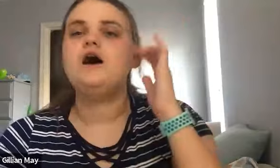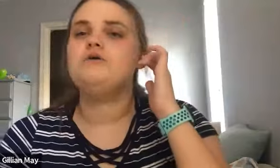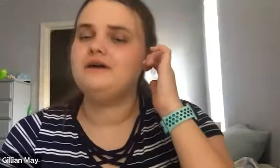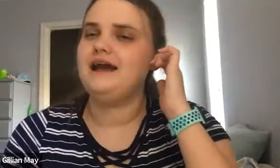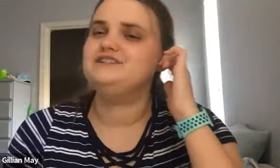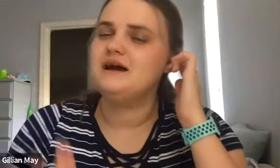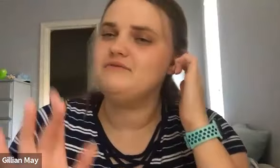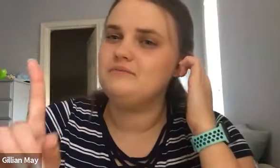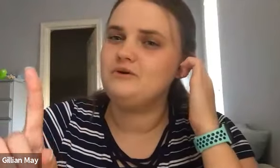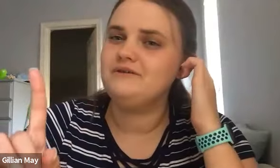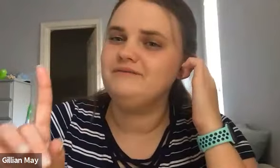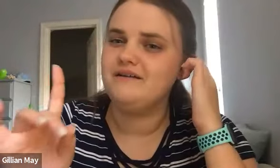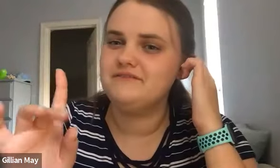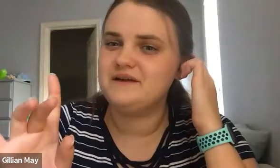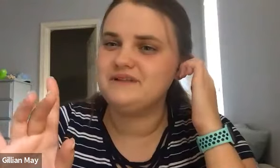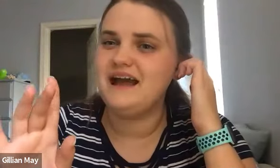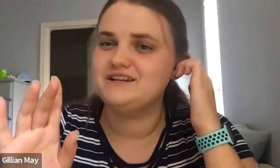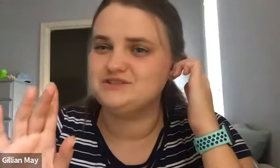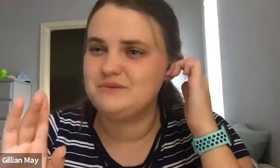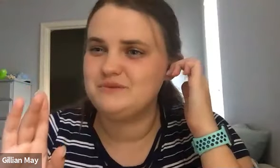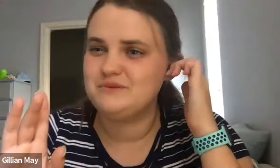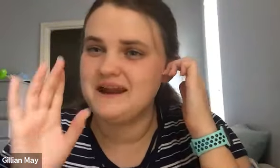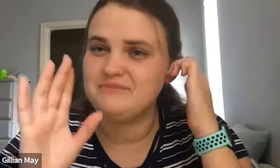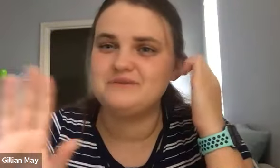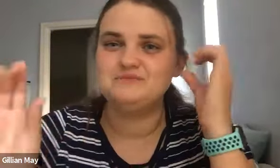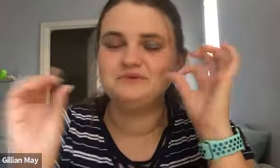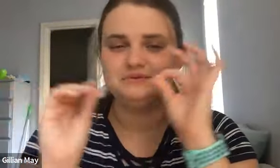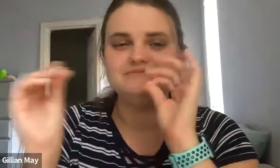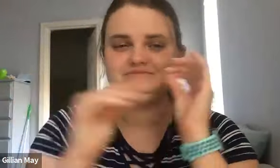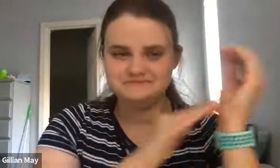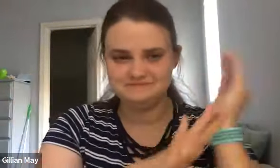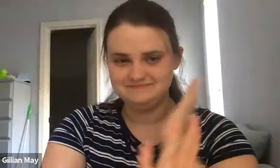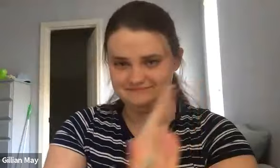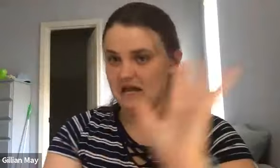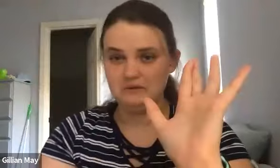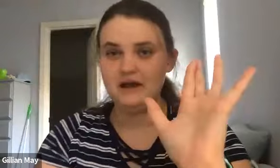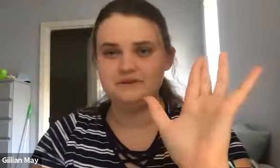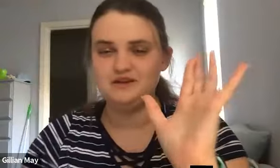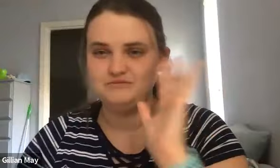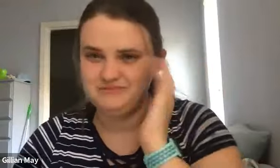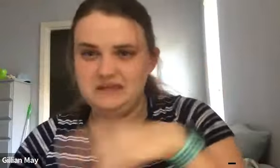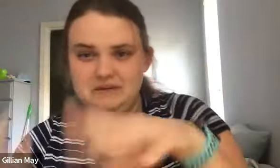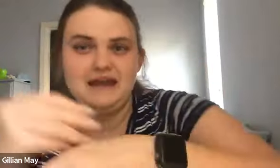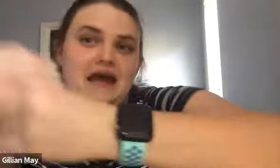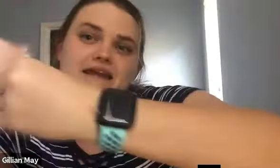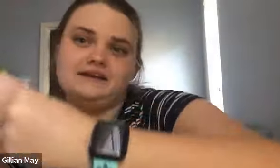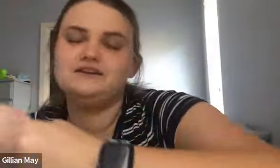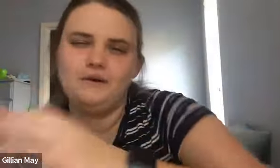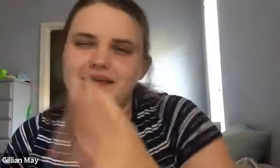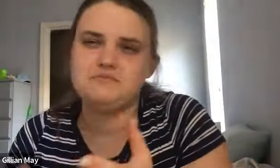Oh, okay. I do have one more of the family. I just remembered, and then I promise I will not keep adding. No, I can't promise